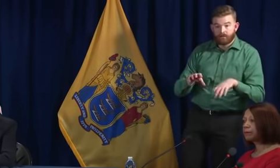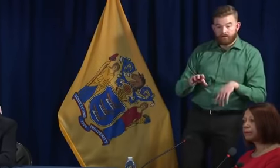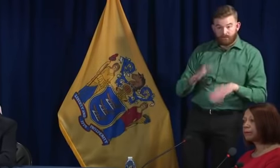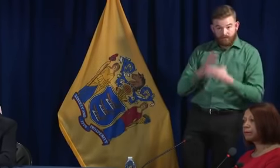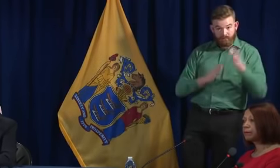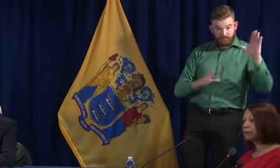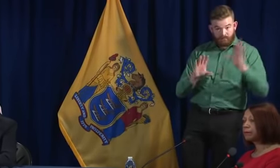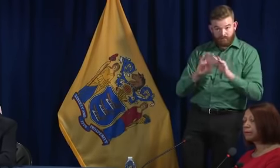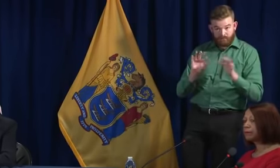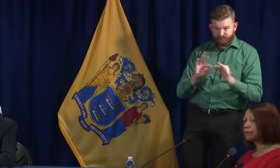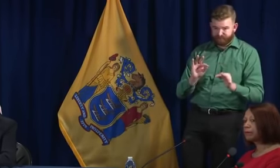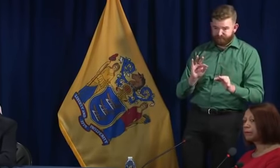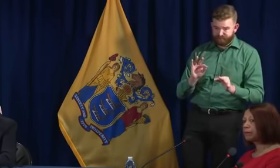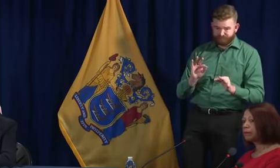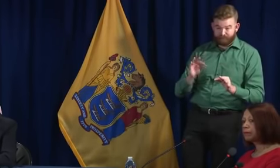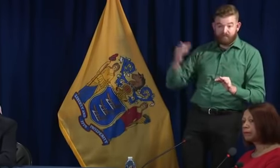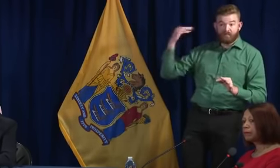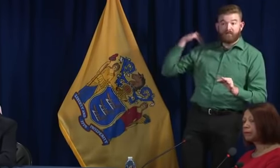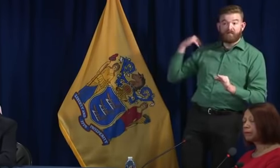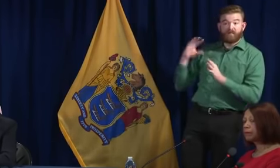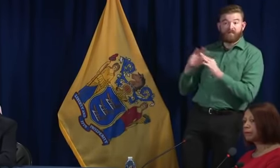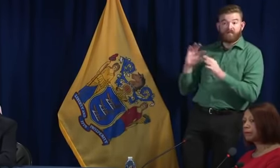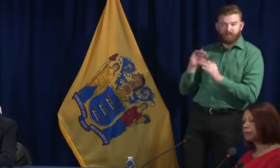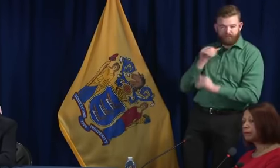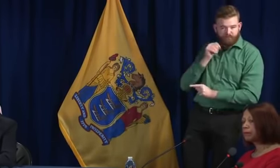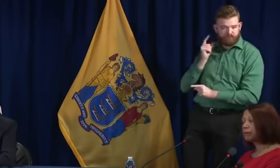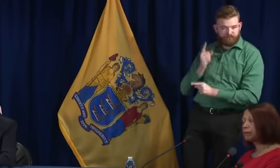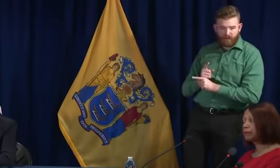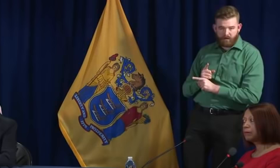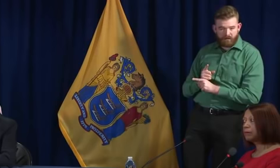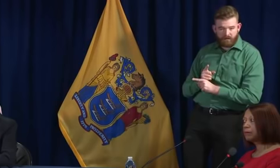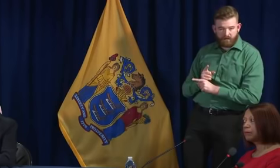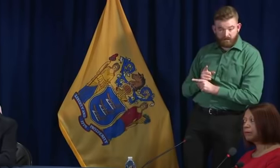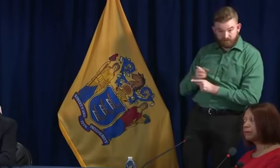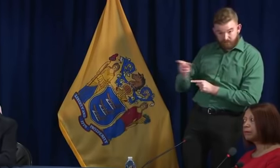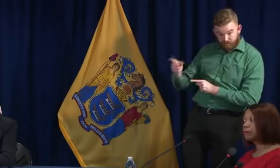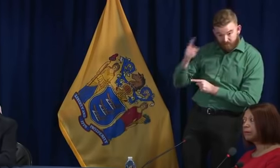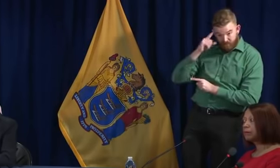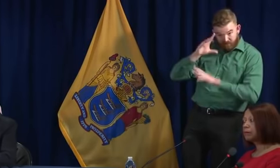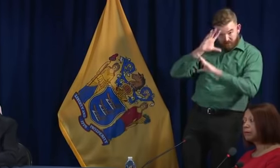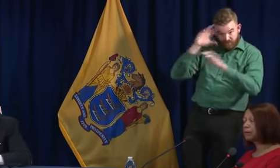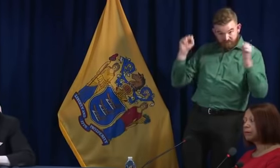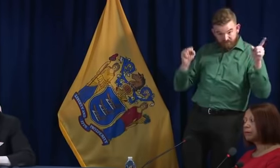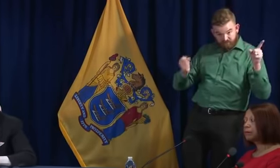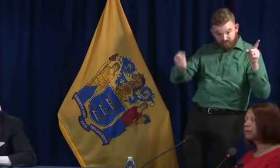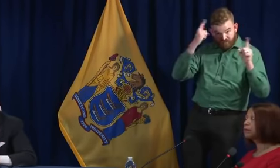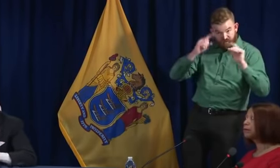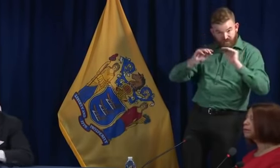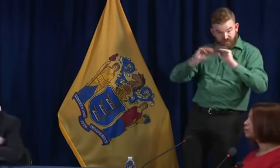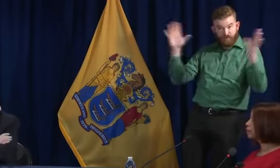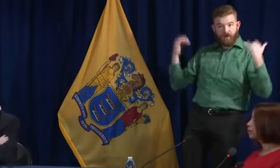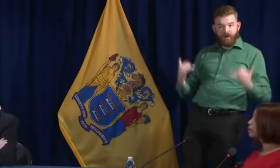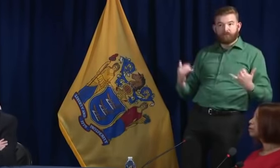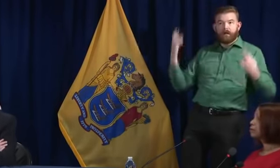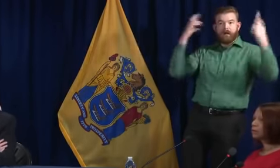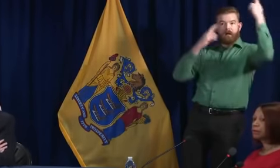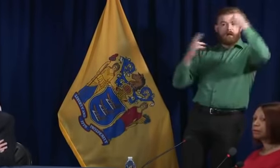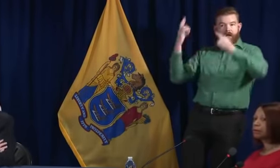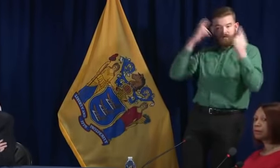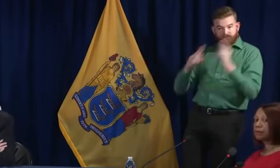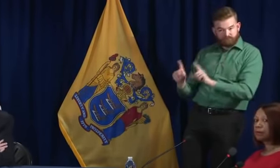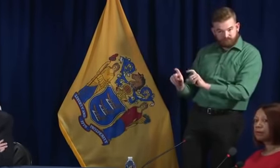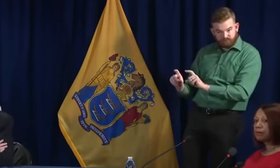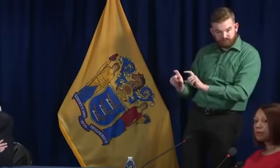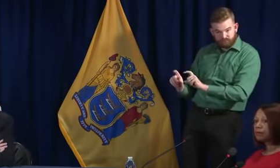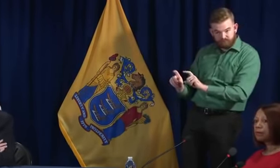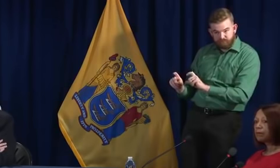testing and the like. I was just wondering, do you think he gets it now? I'll leave history to the historians, and